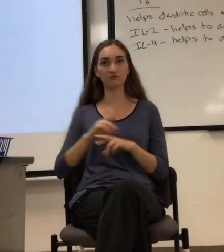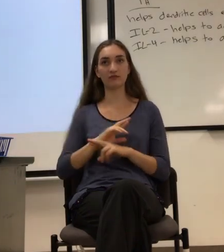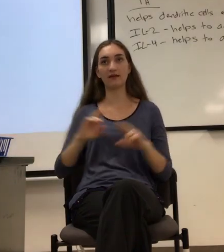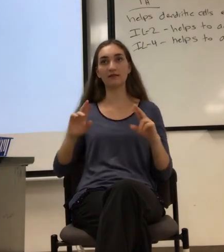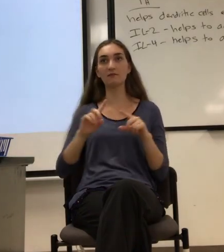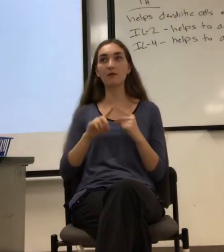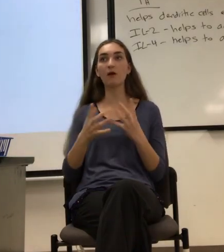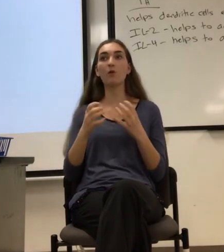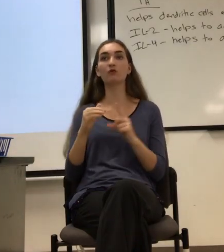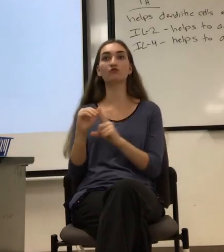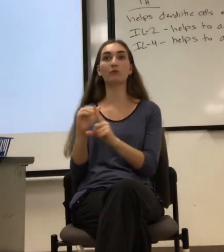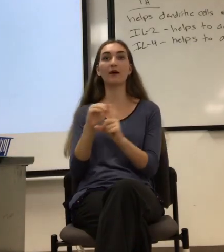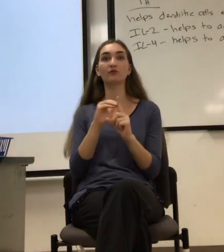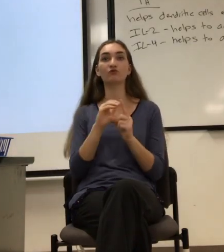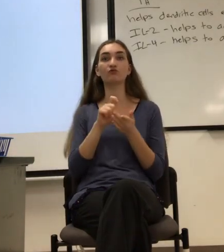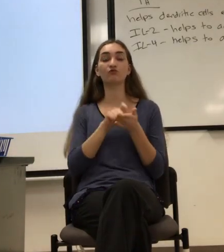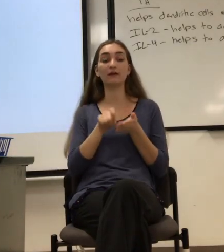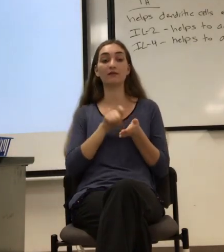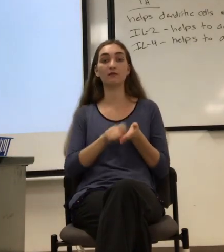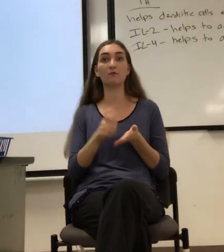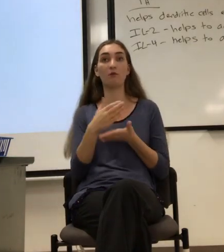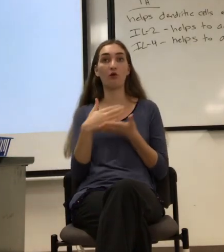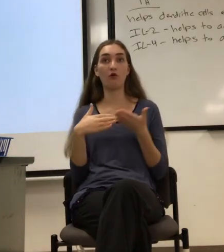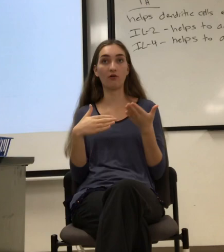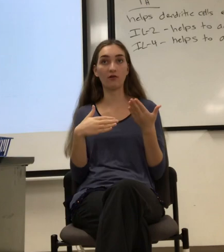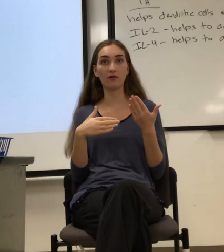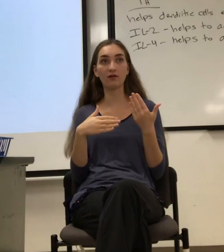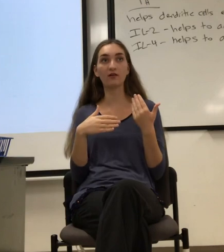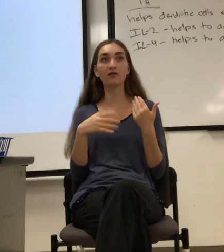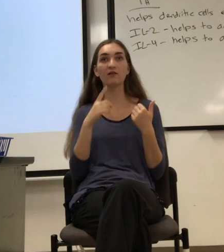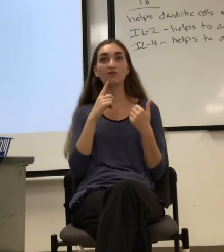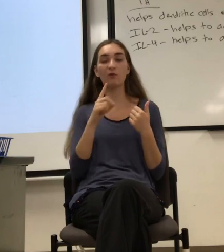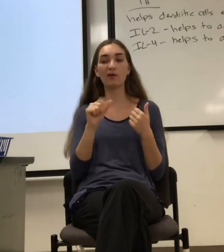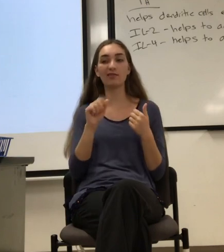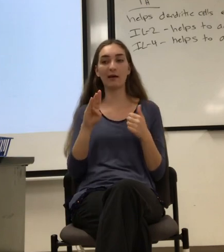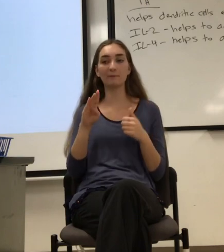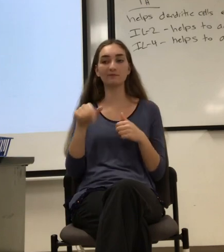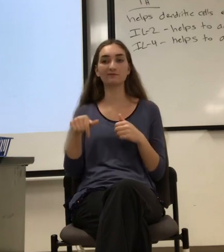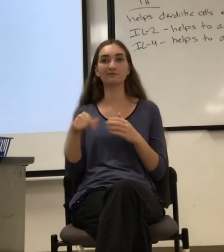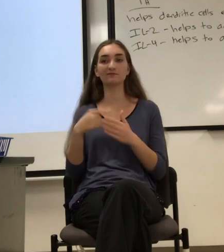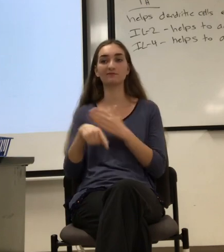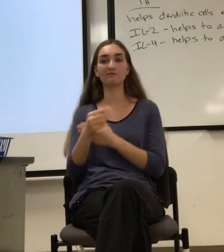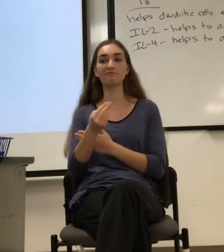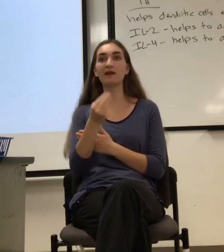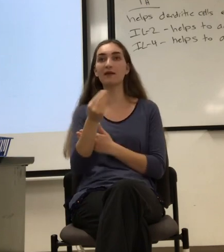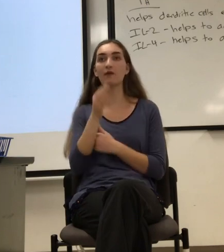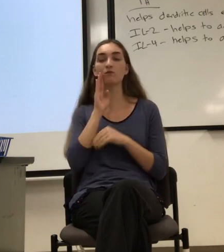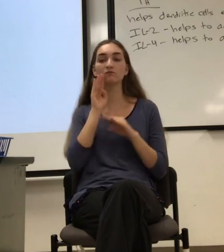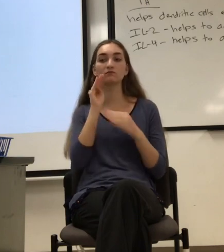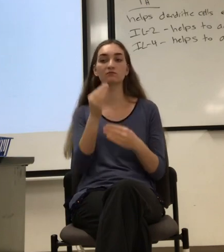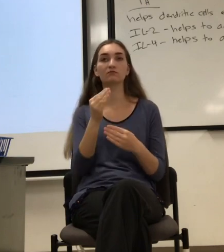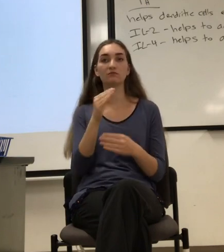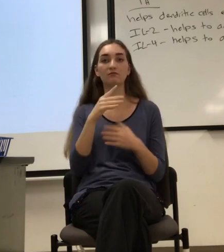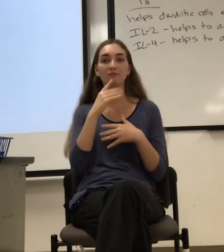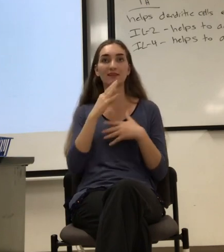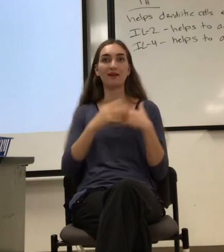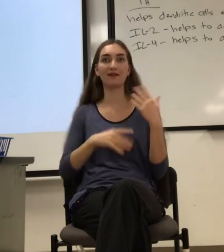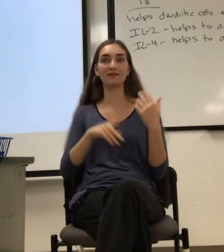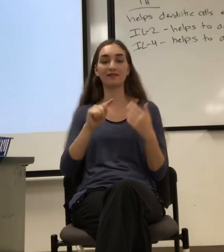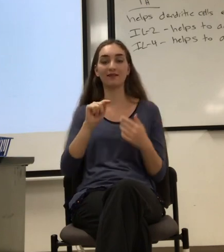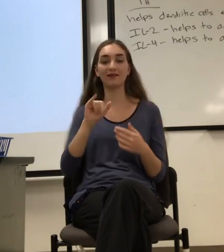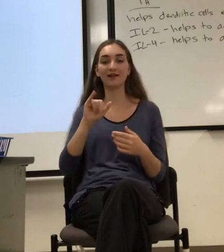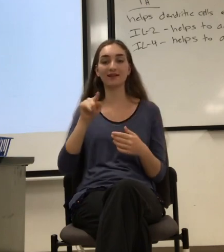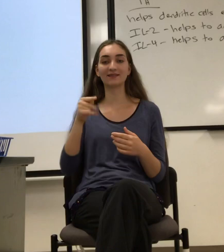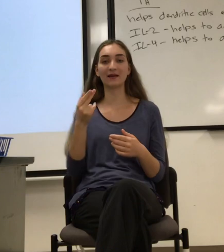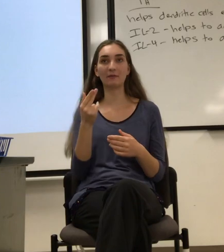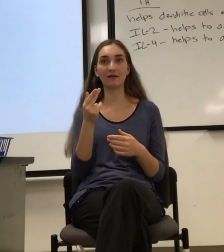I wanted to remind you that the written part of Lecture Gen 5 on Monday will cover blood typing. The only other thing on your online